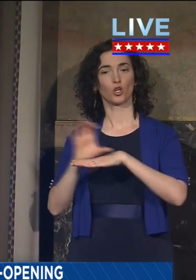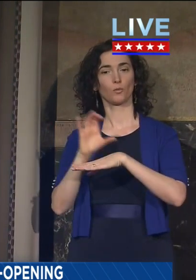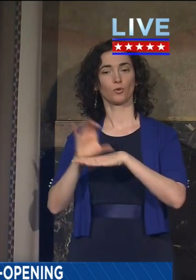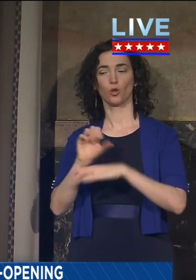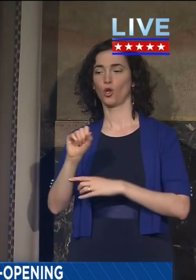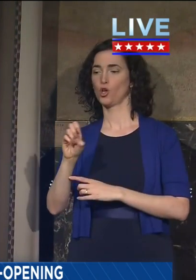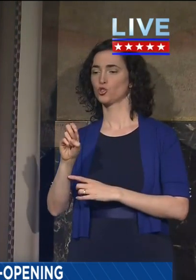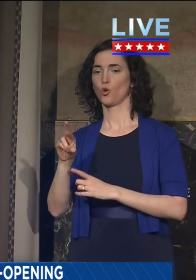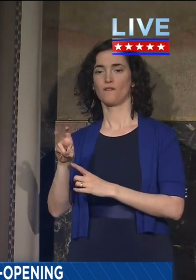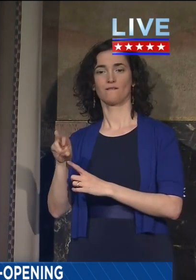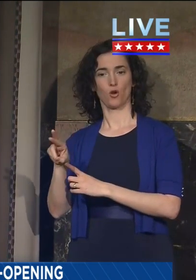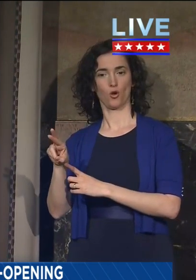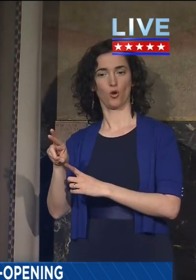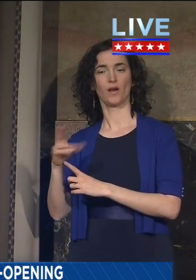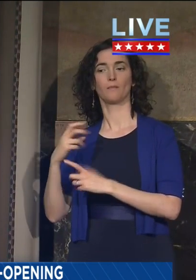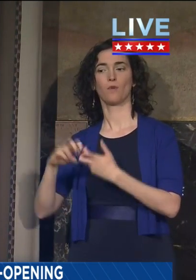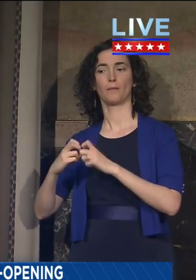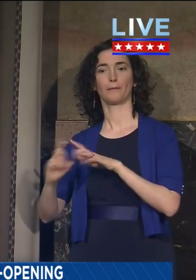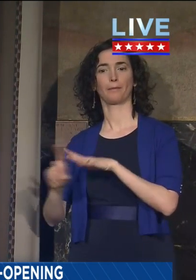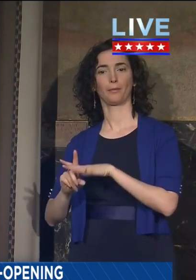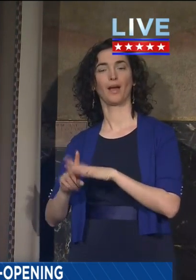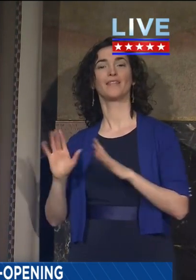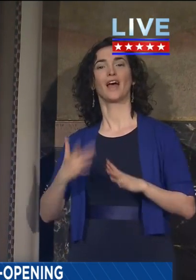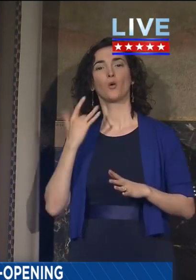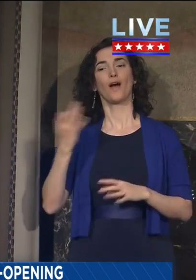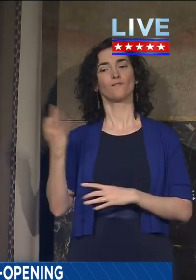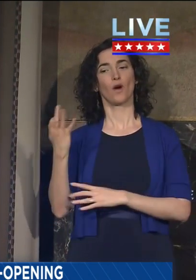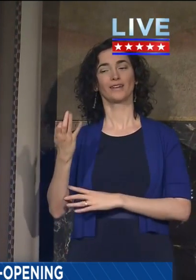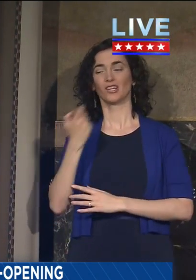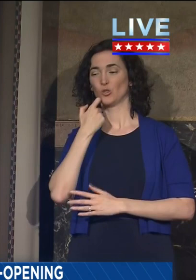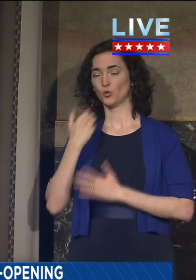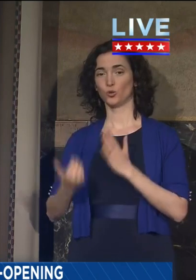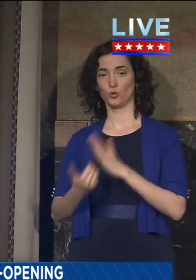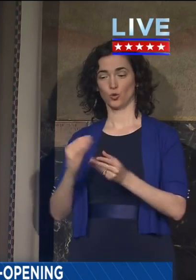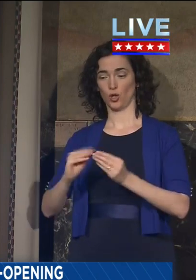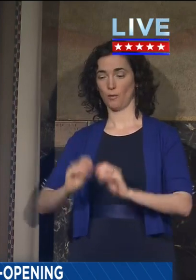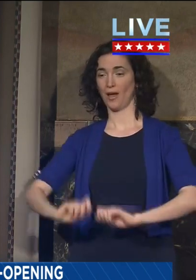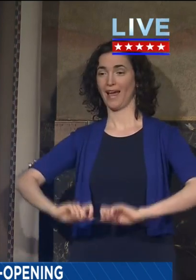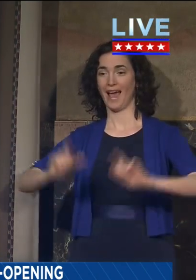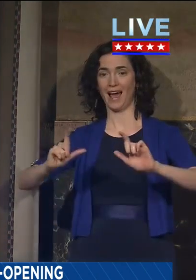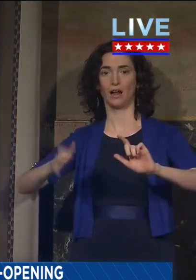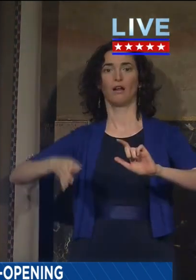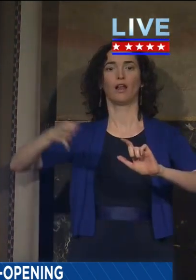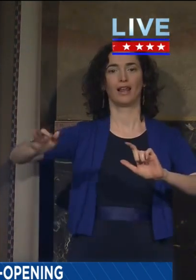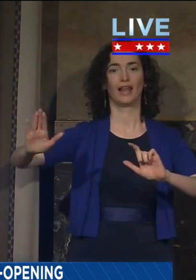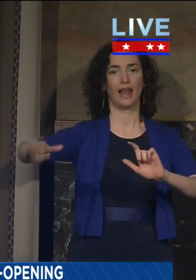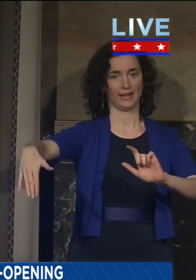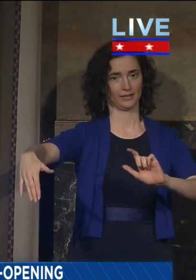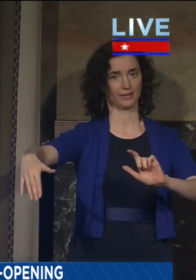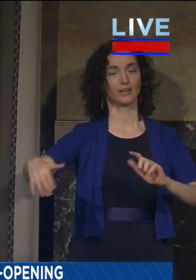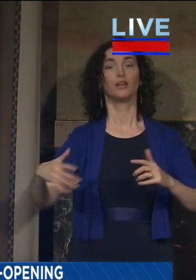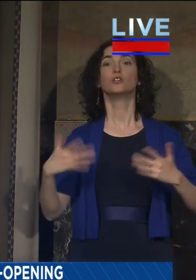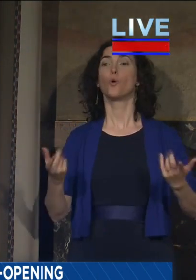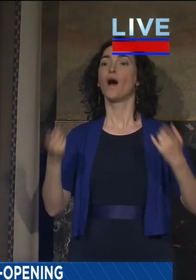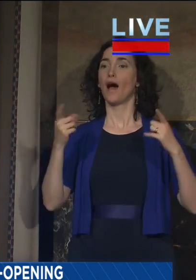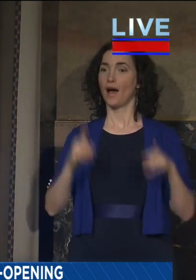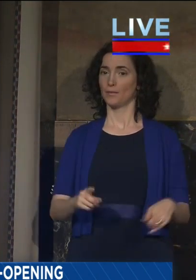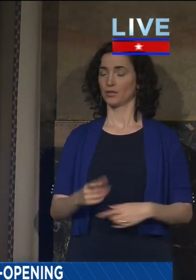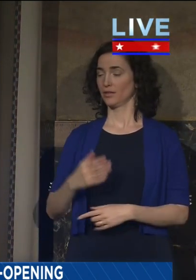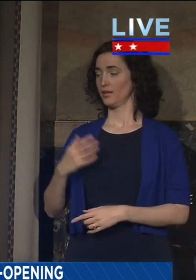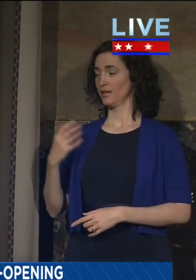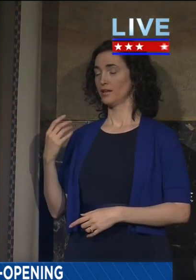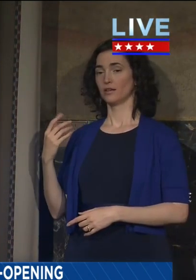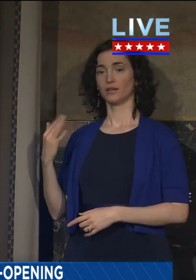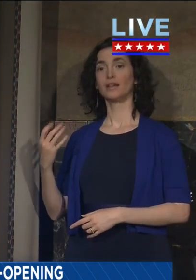were late updating on Friday as well. And so the way that played out on Saturday,